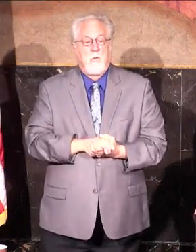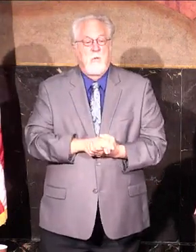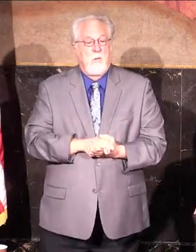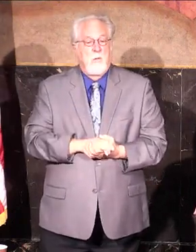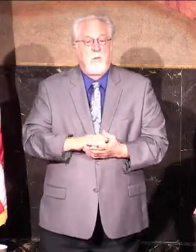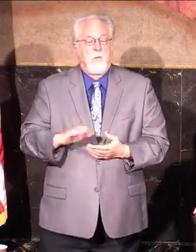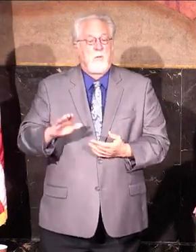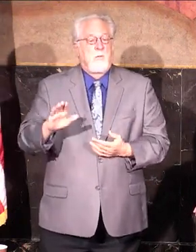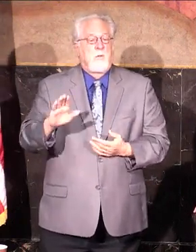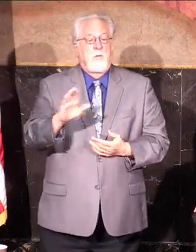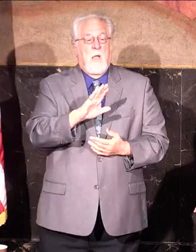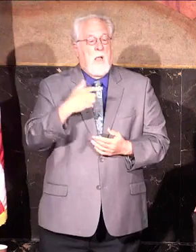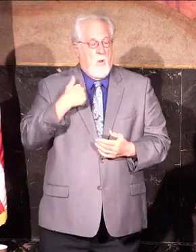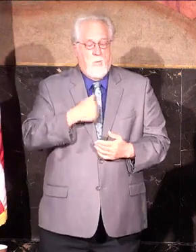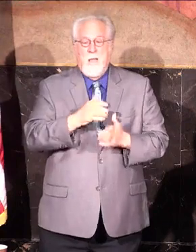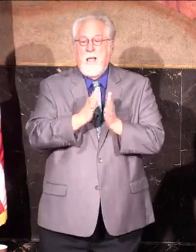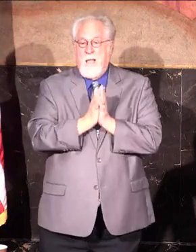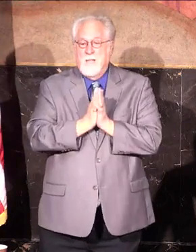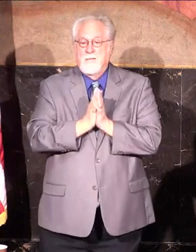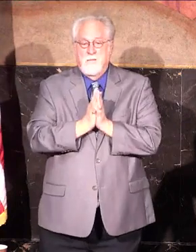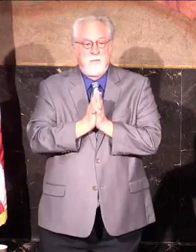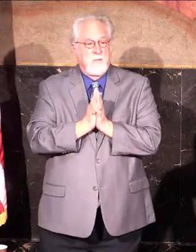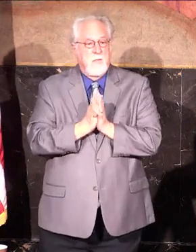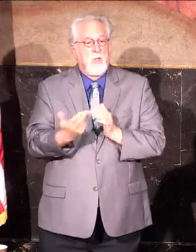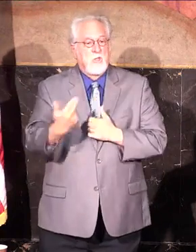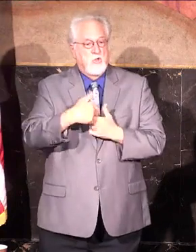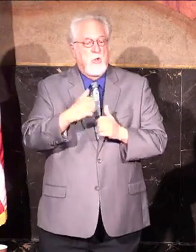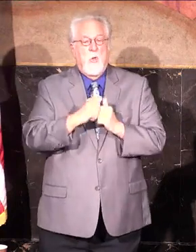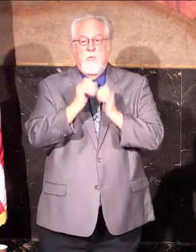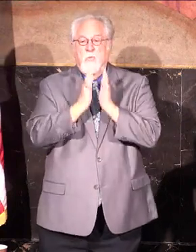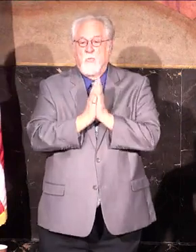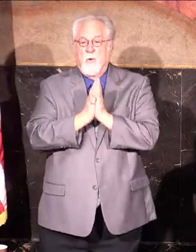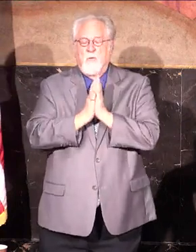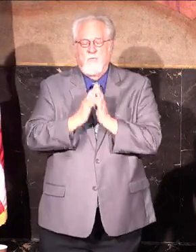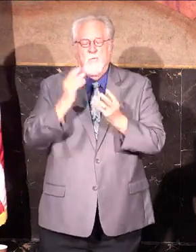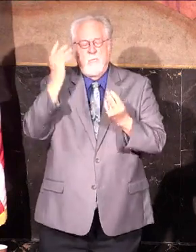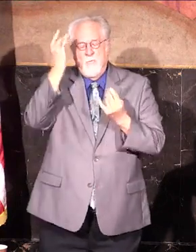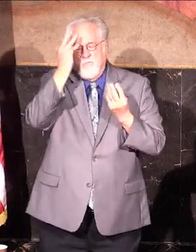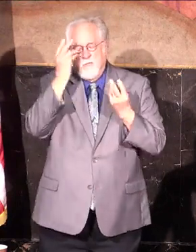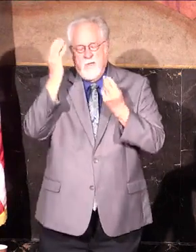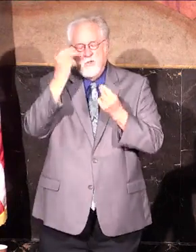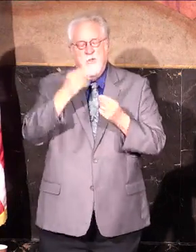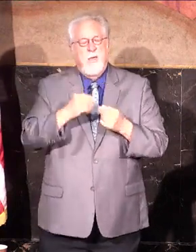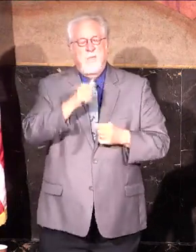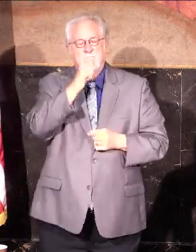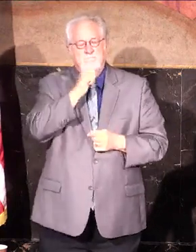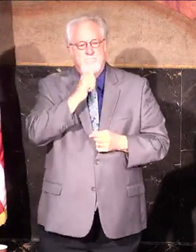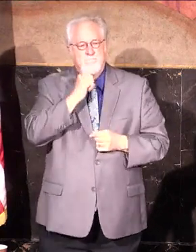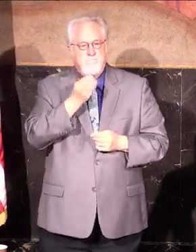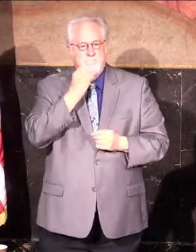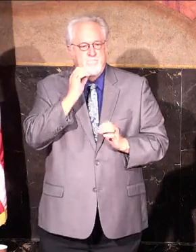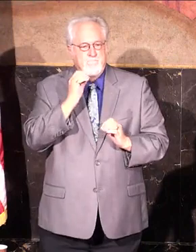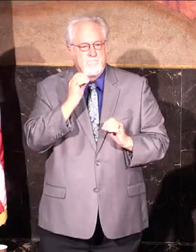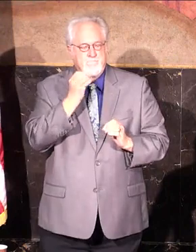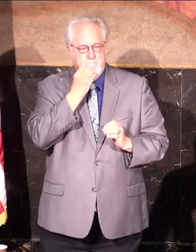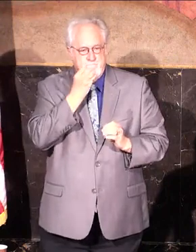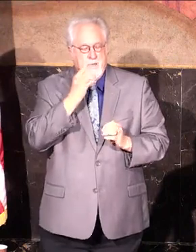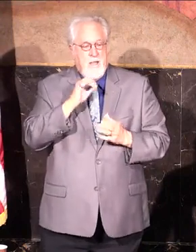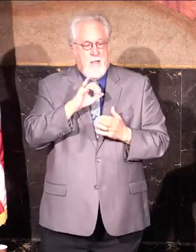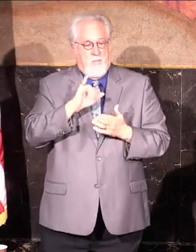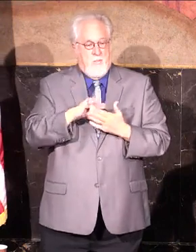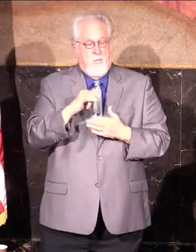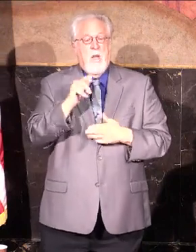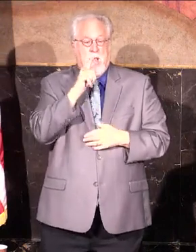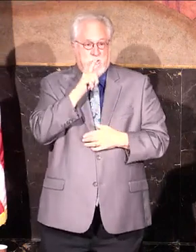your religion. And we would ask that you join us in prayerful reflection and fasting. Again, it's lunch fasting on those 3